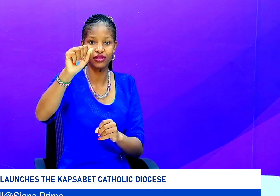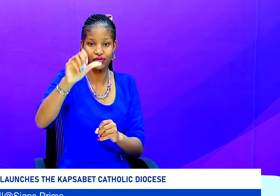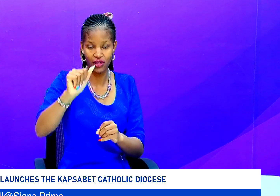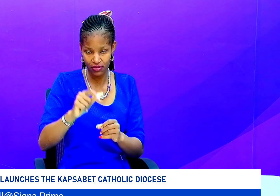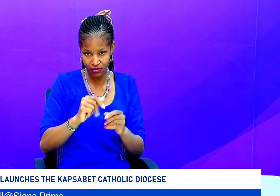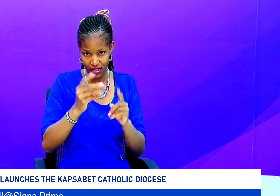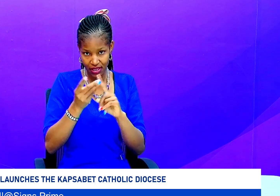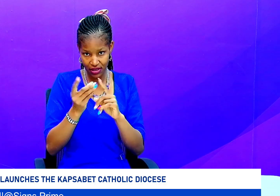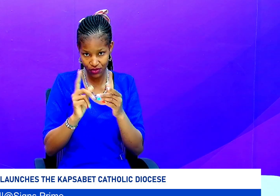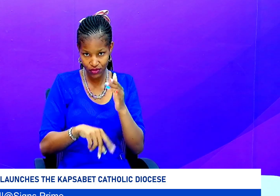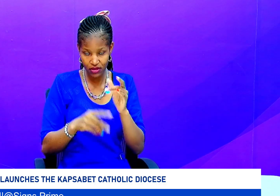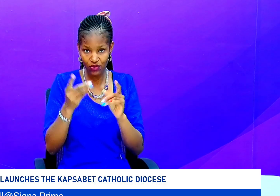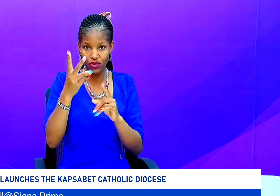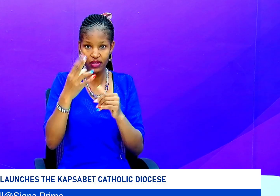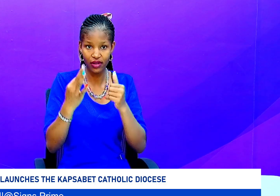as head of the new diocese.